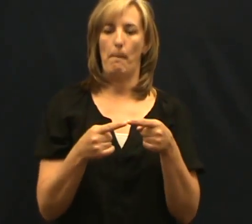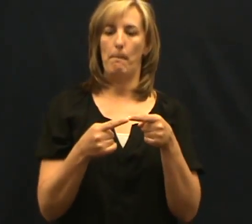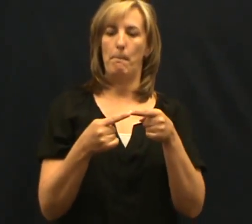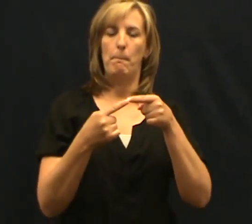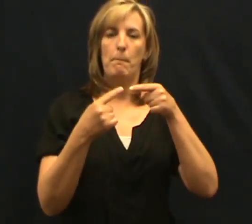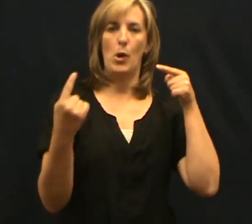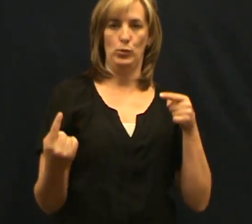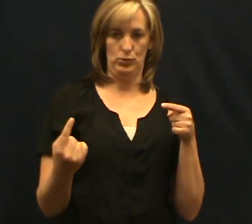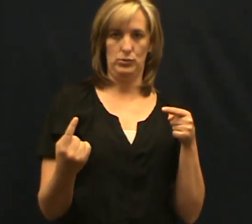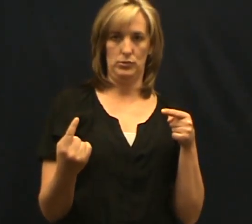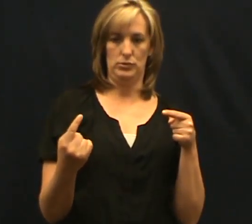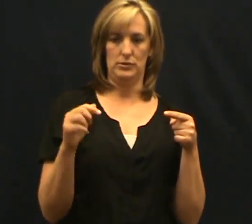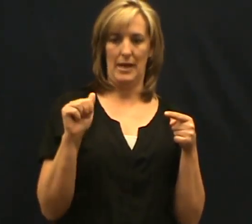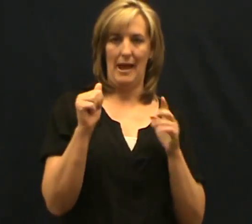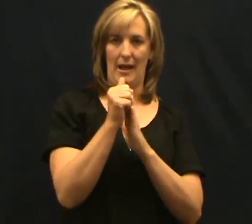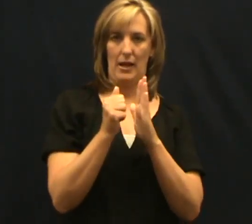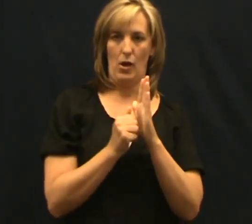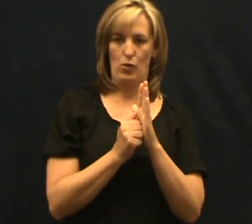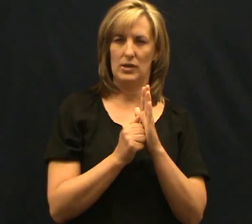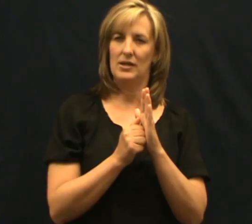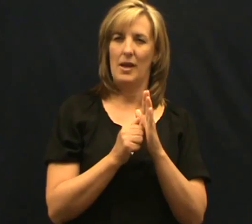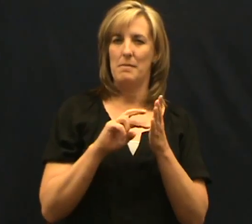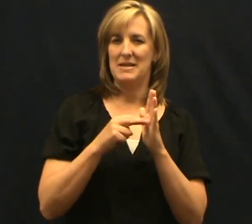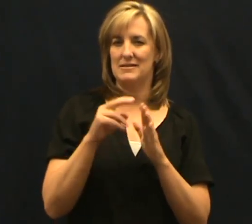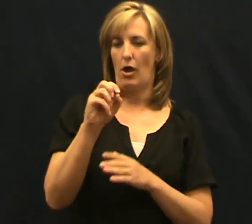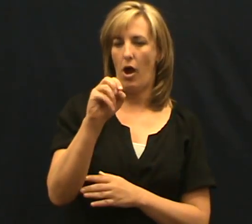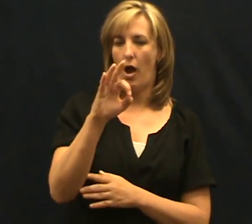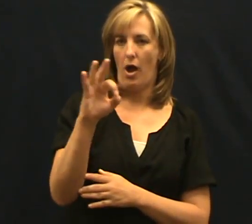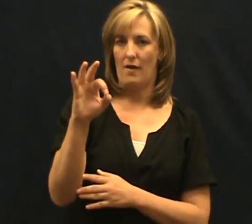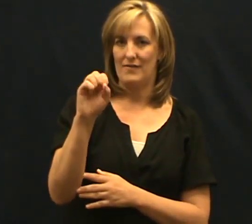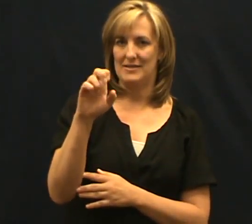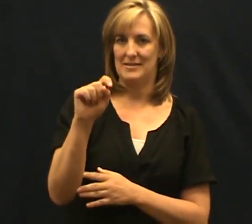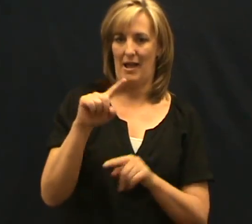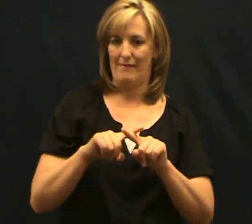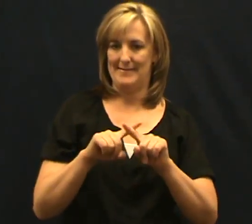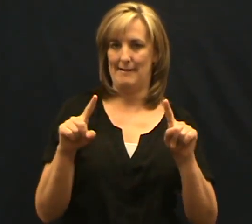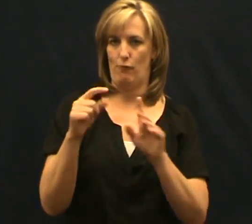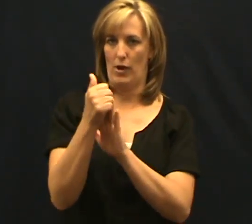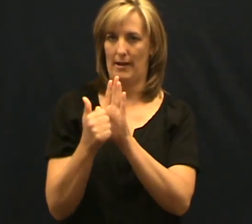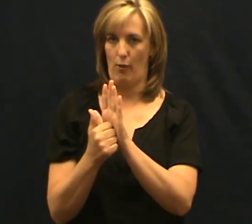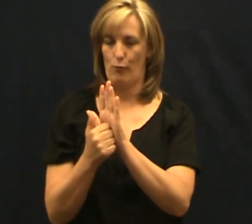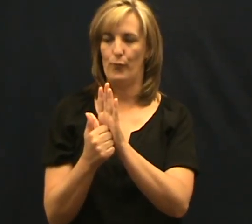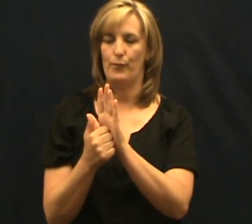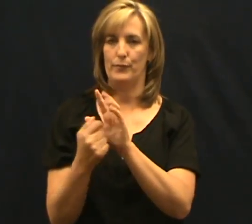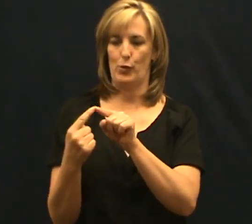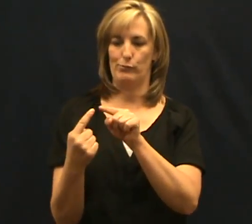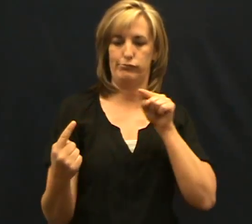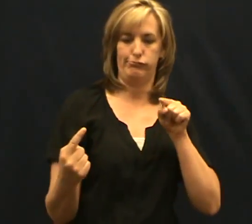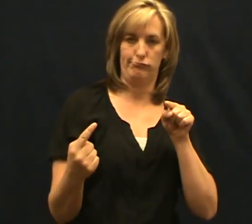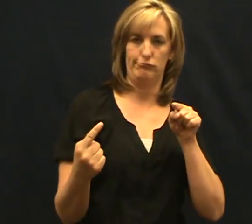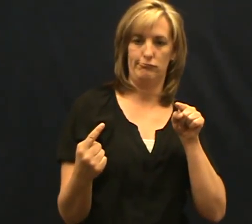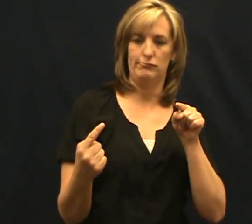In other words, it's an offset to another account. So the accumulated depreciation is an offset